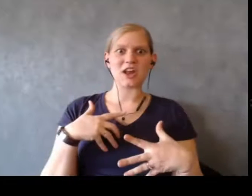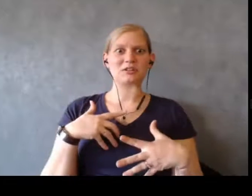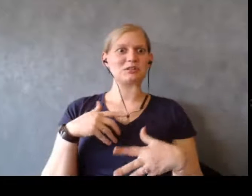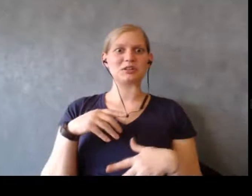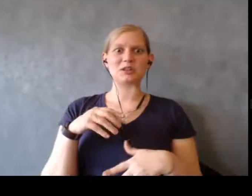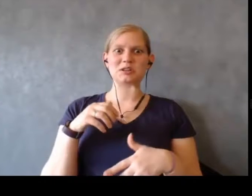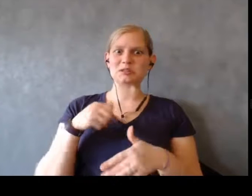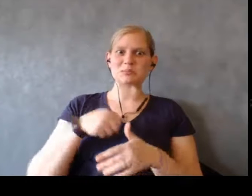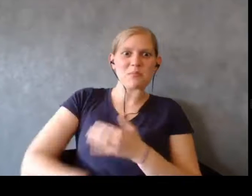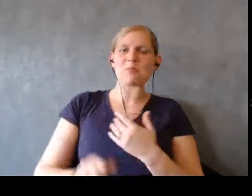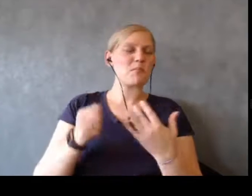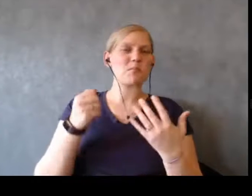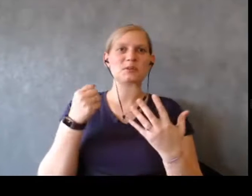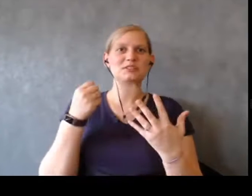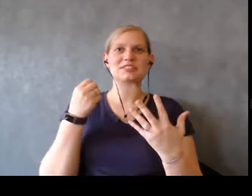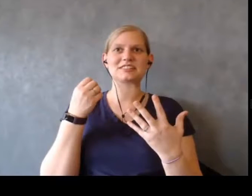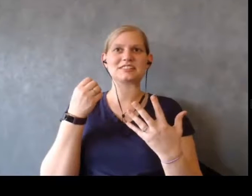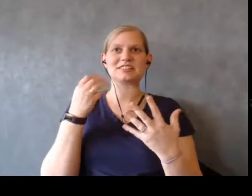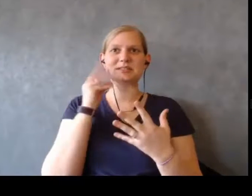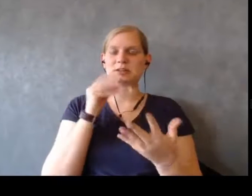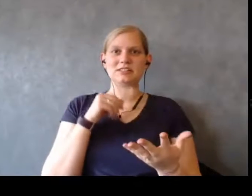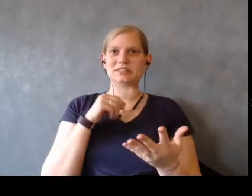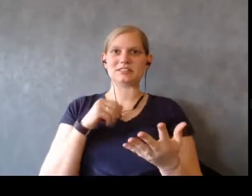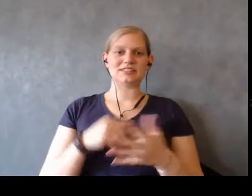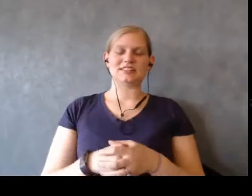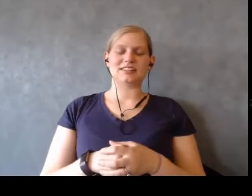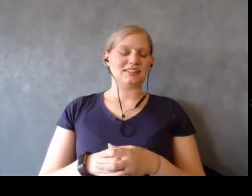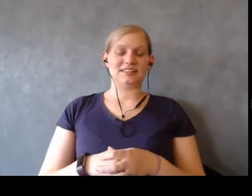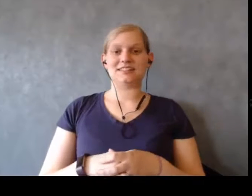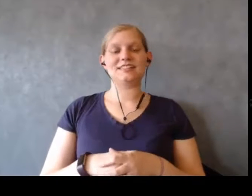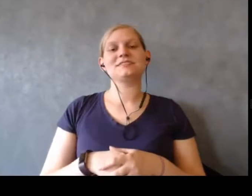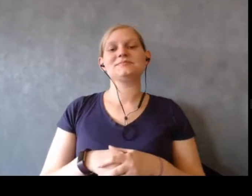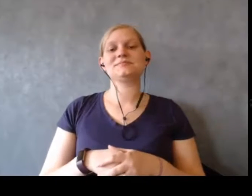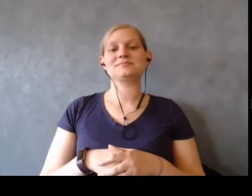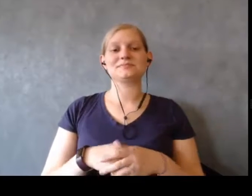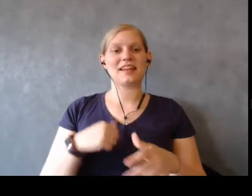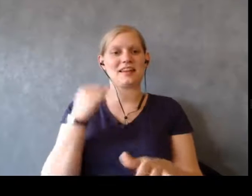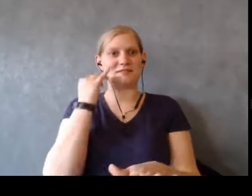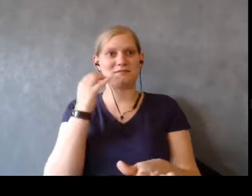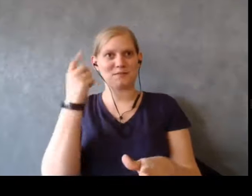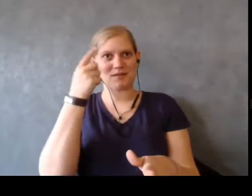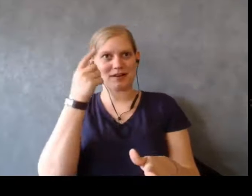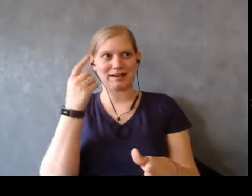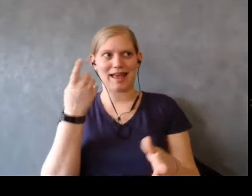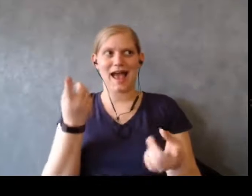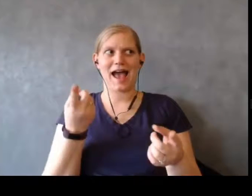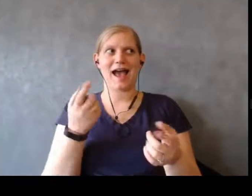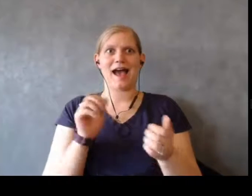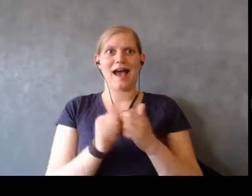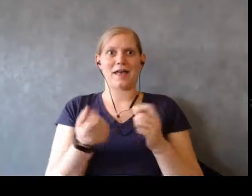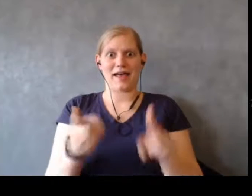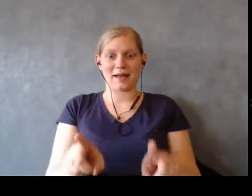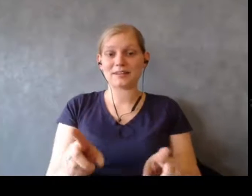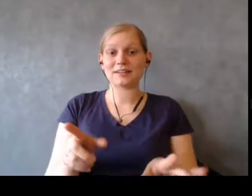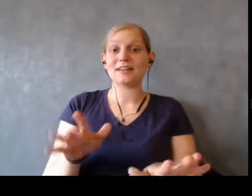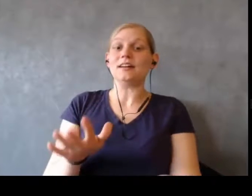wonderful and something, that they had looked forward to for years. And in case you're wondering how it could get to that point, because her mom